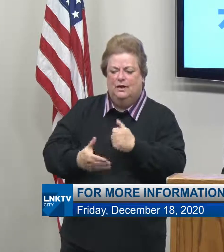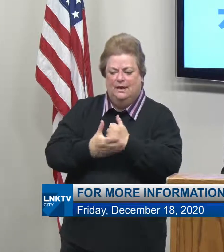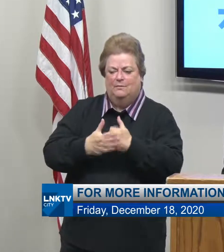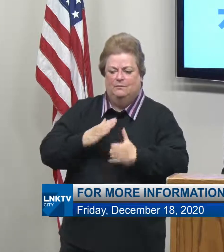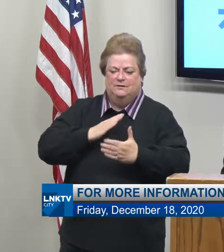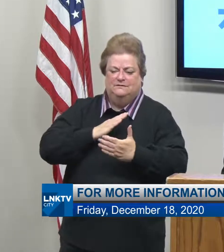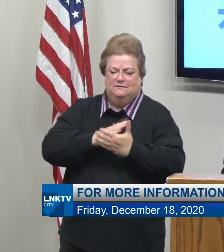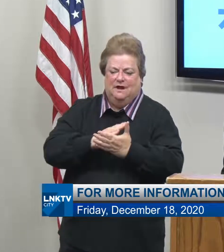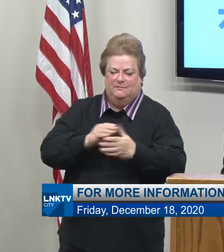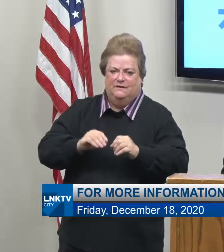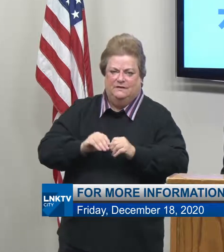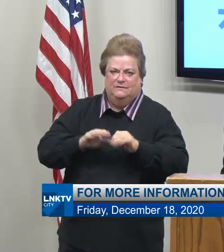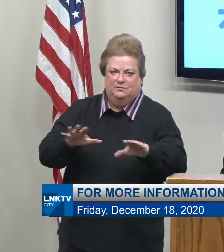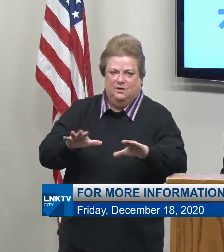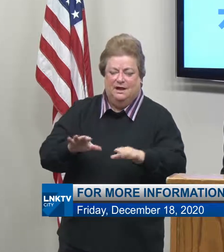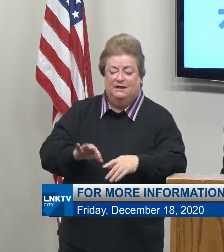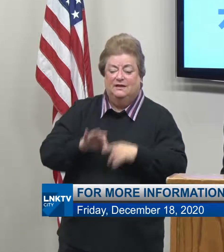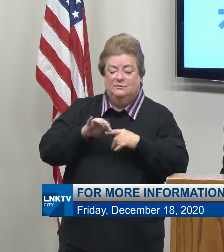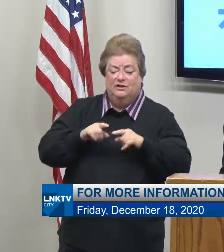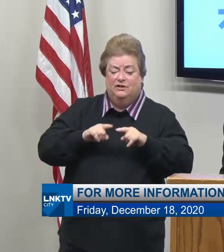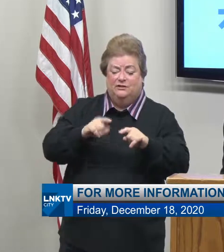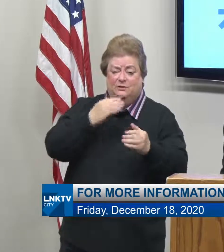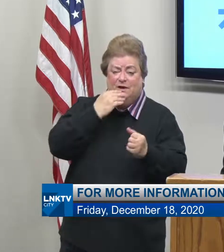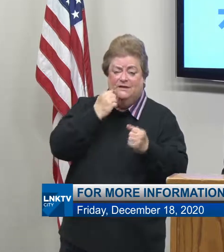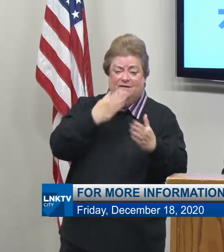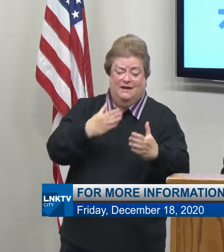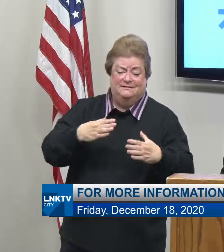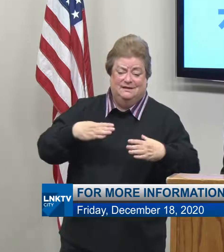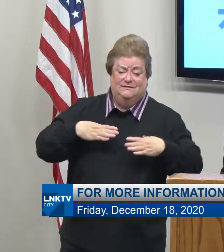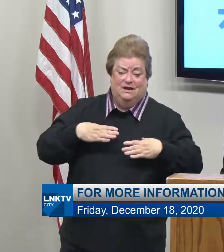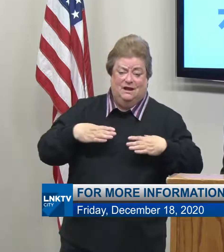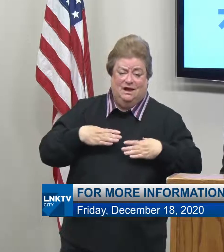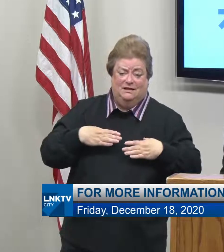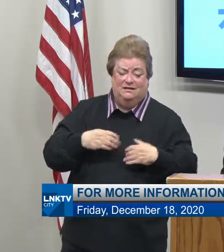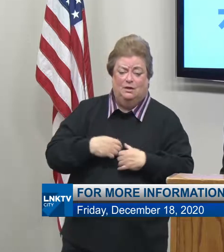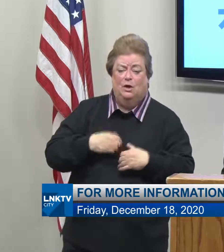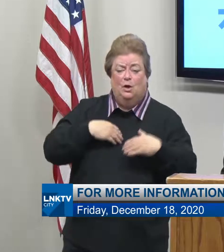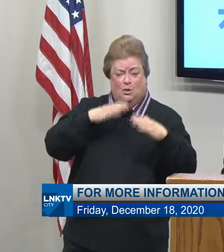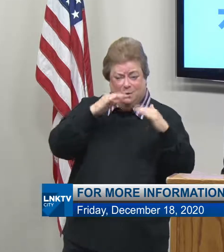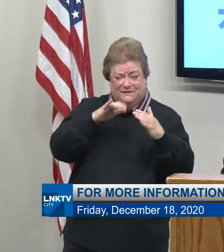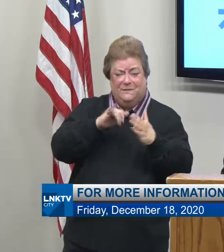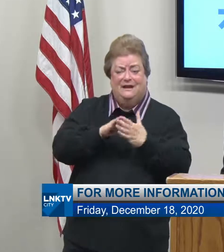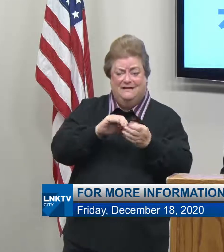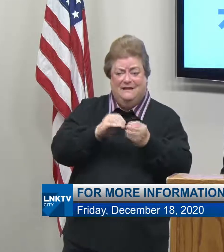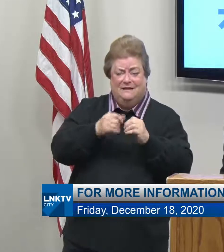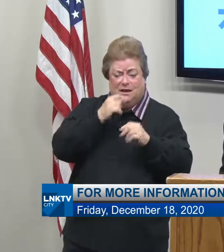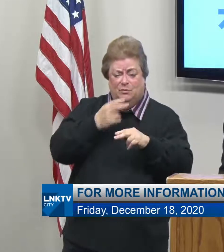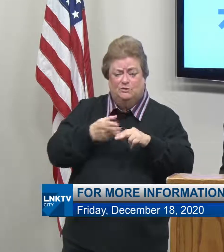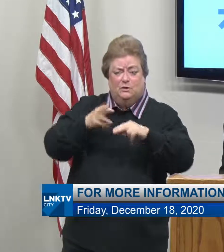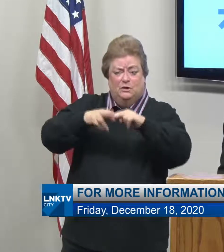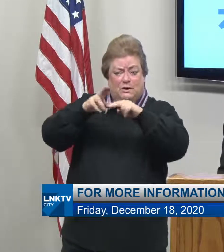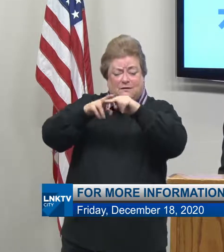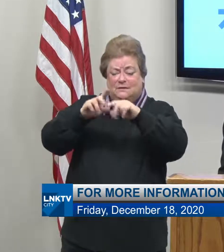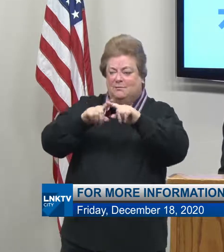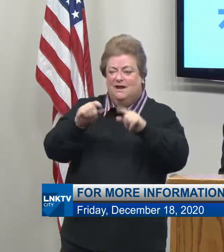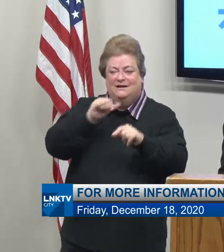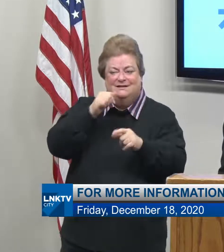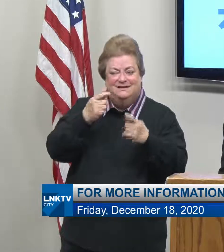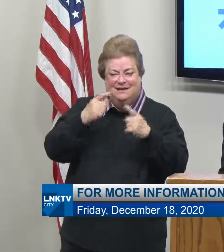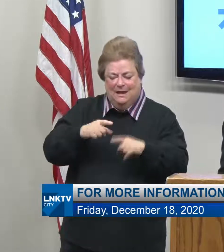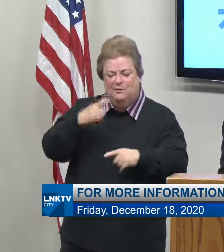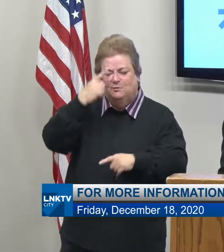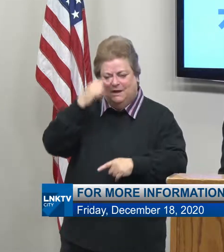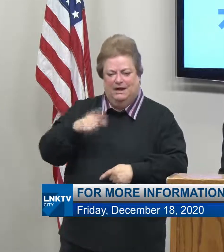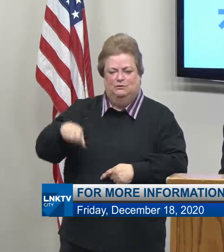weeks, especially during the Thanksgiving holiday. As Derek mentioned, we expected a surge, and that didn't materialize, and that's because of the choices you made and